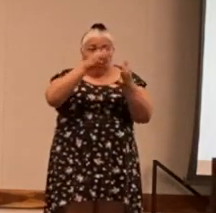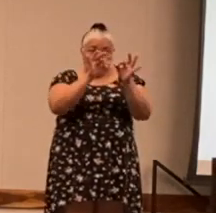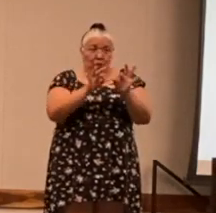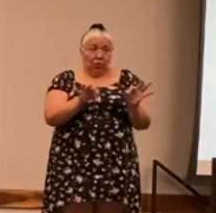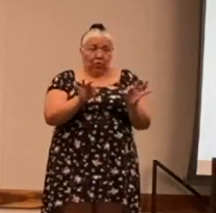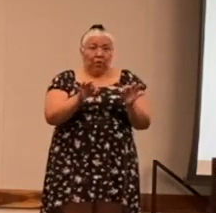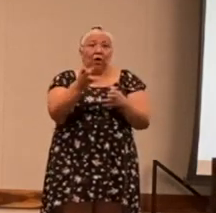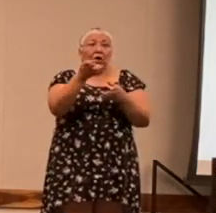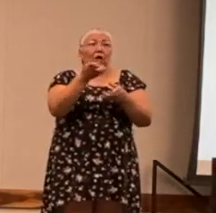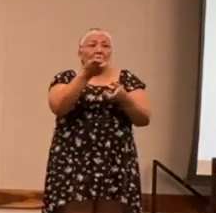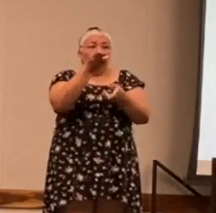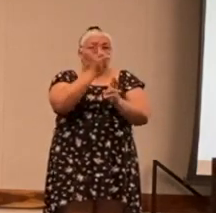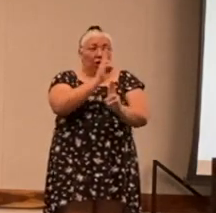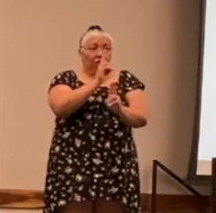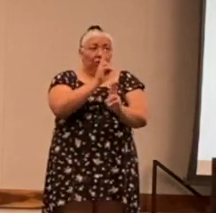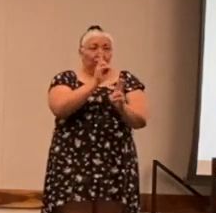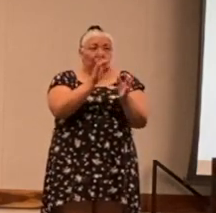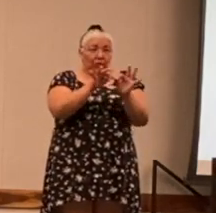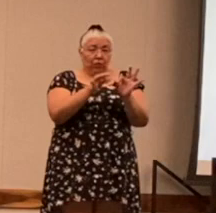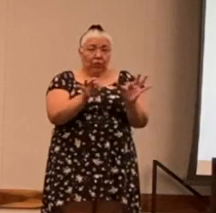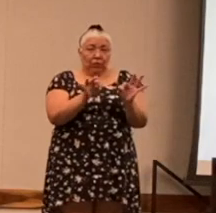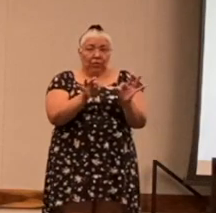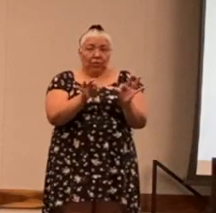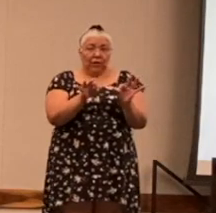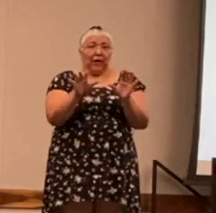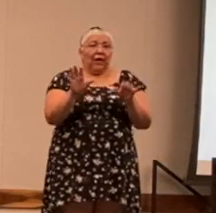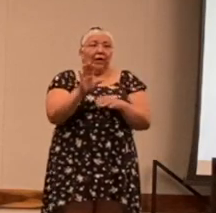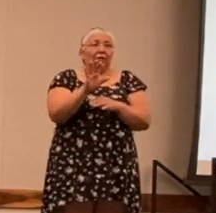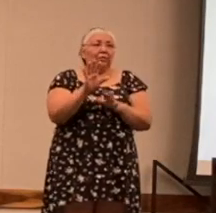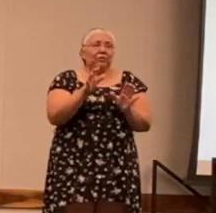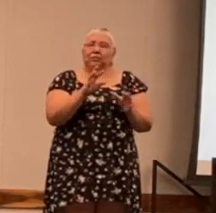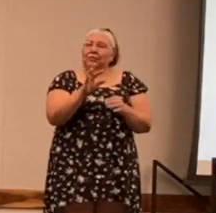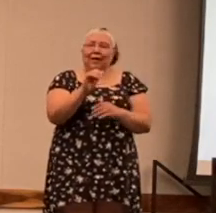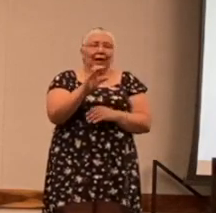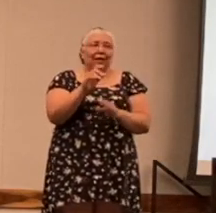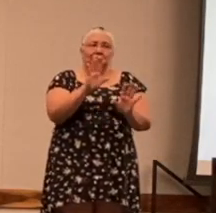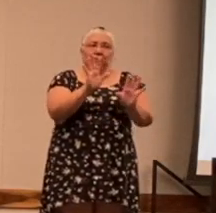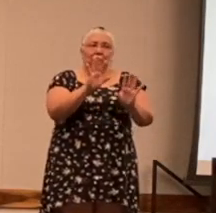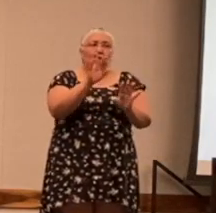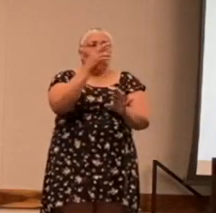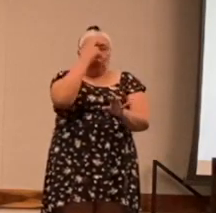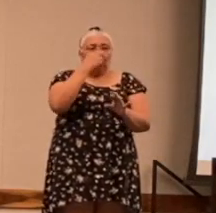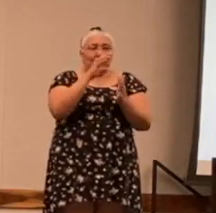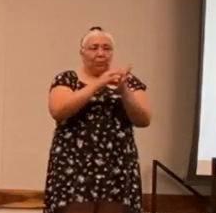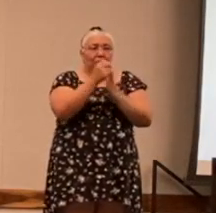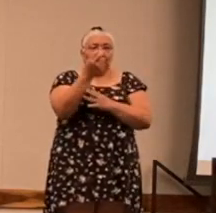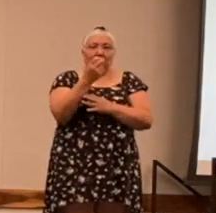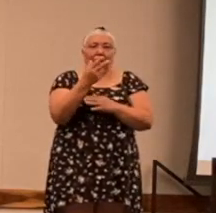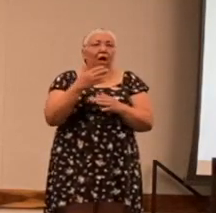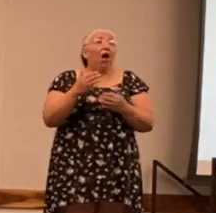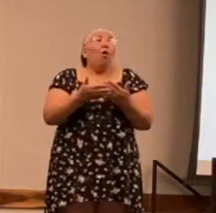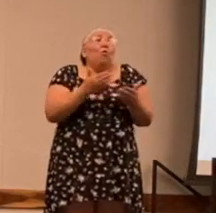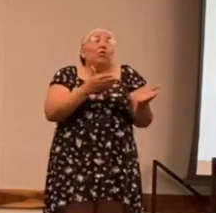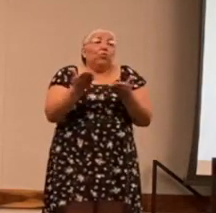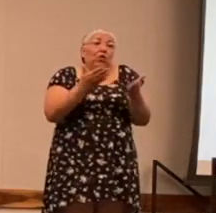his word. We stand upon it. So Romans chapter 12. Now we'll switch to another